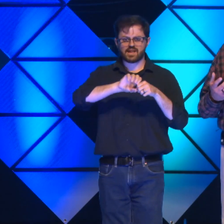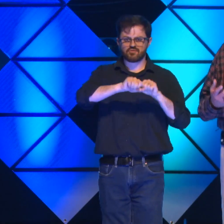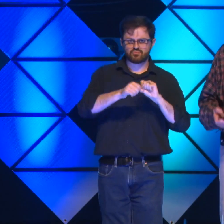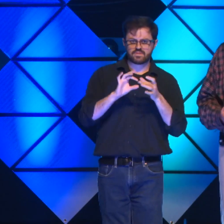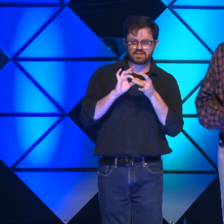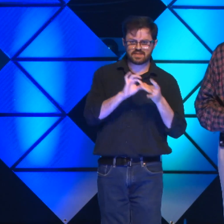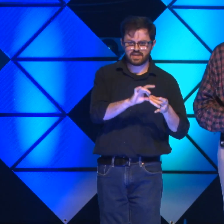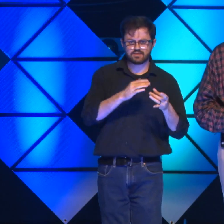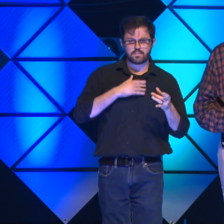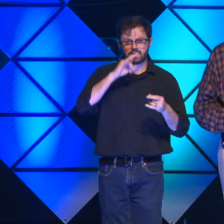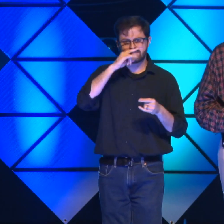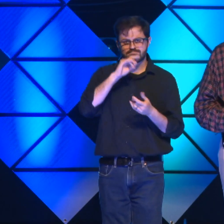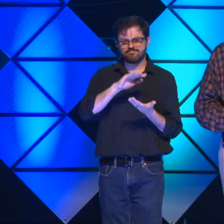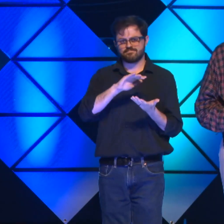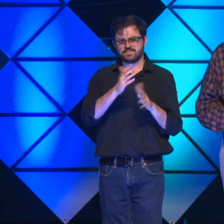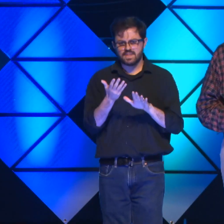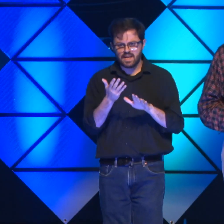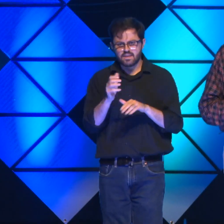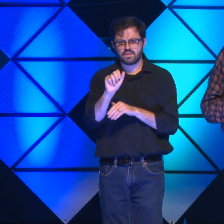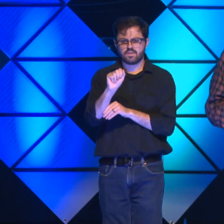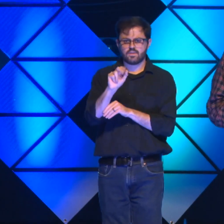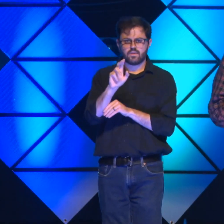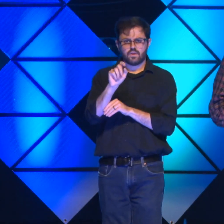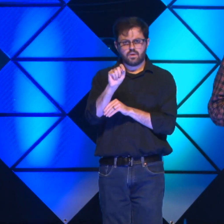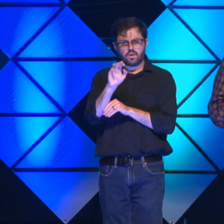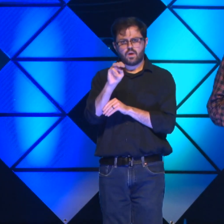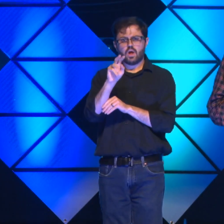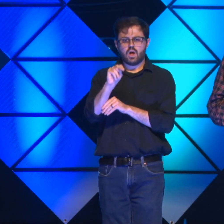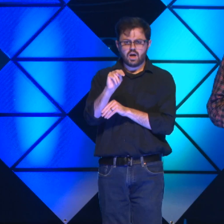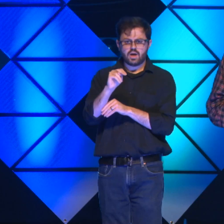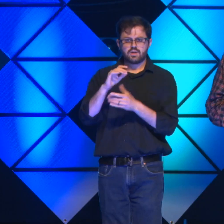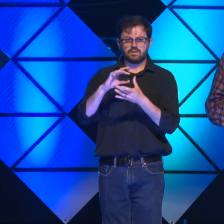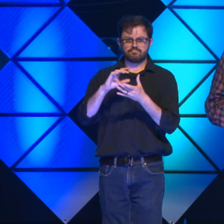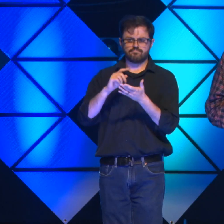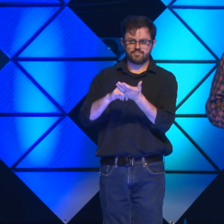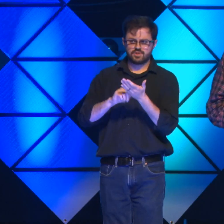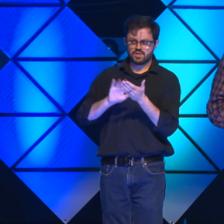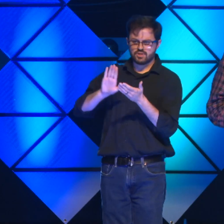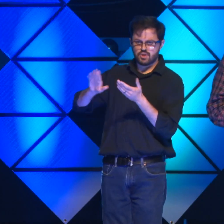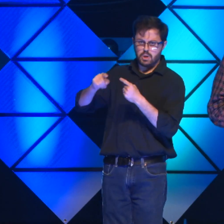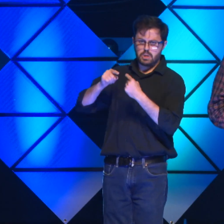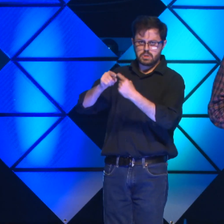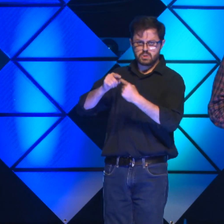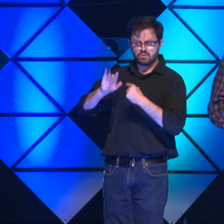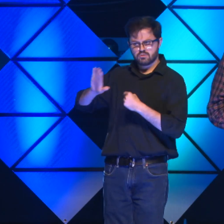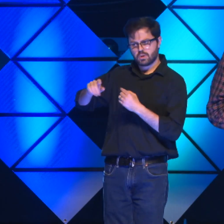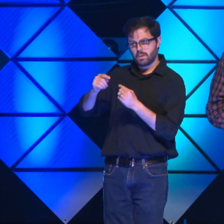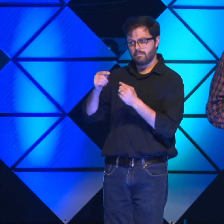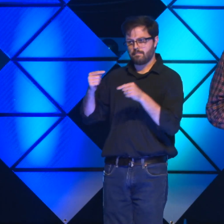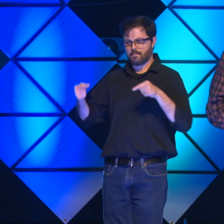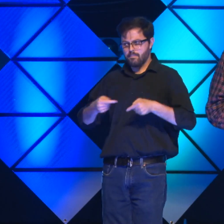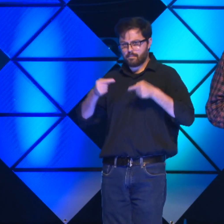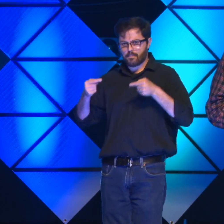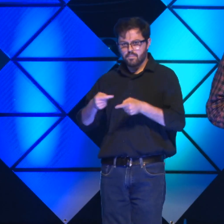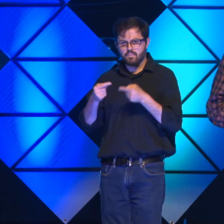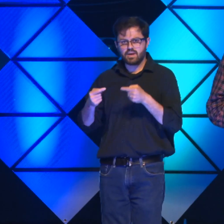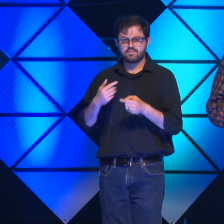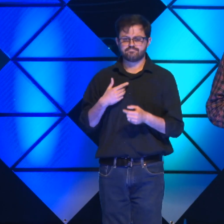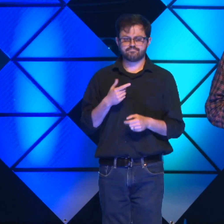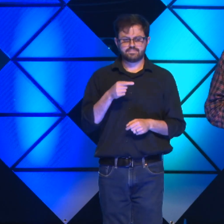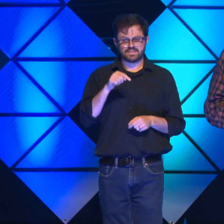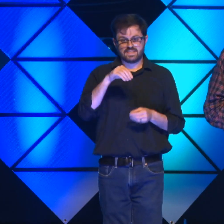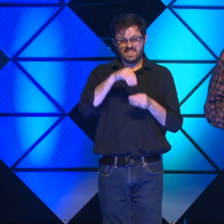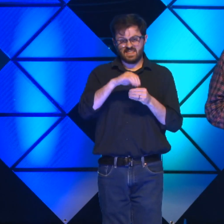with her struggle. The disciples had sadness written on their faces. They were